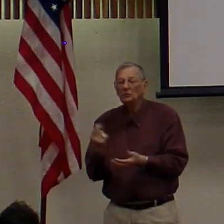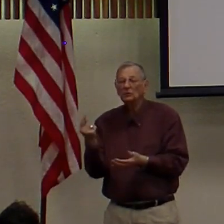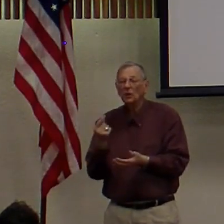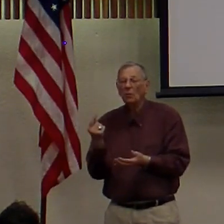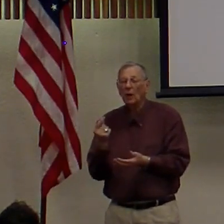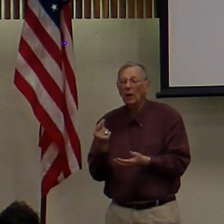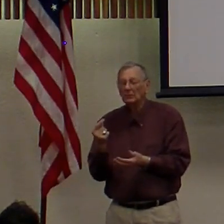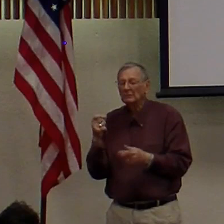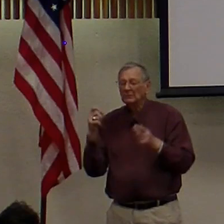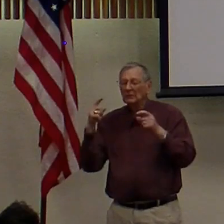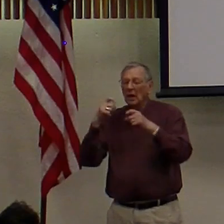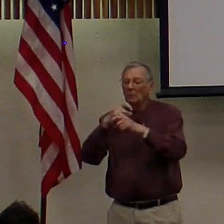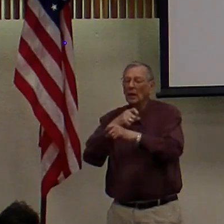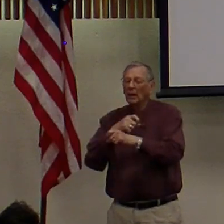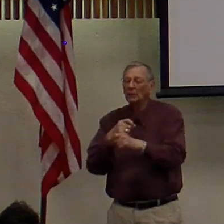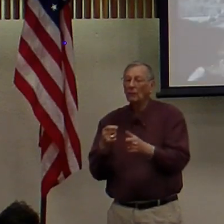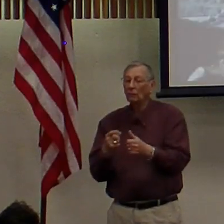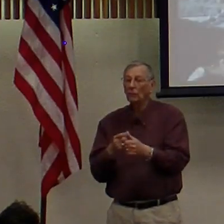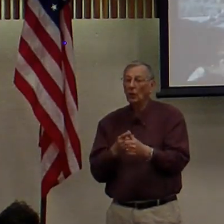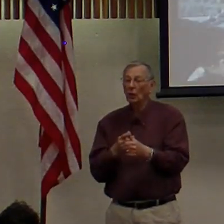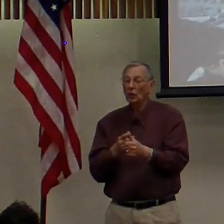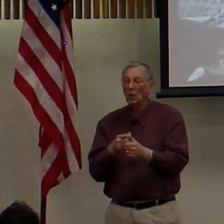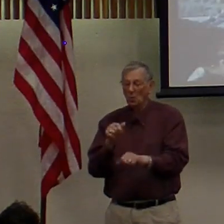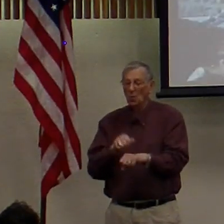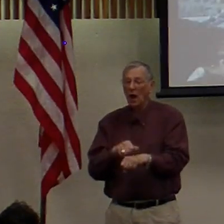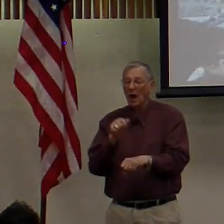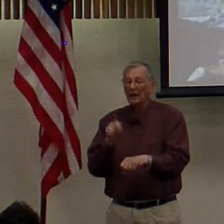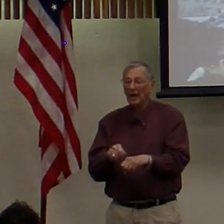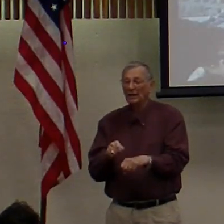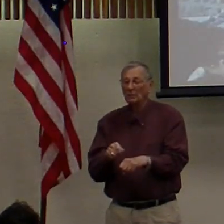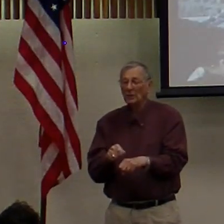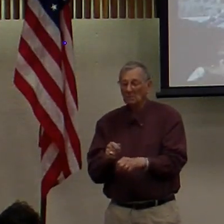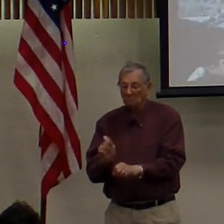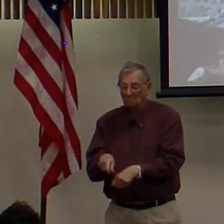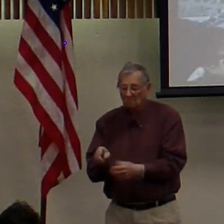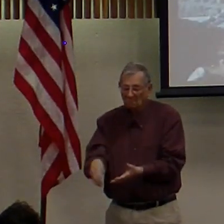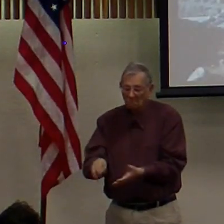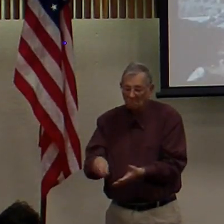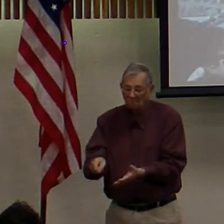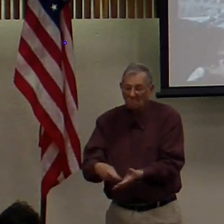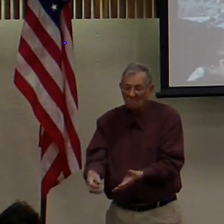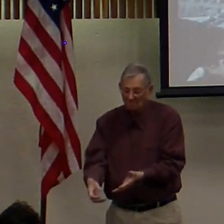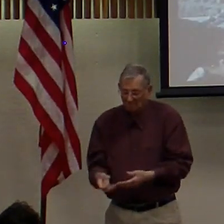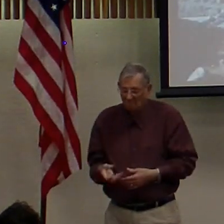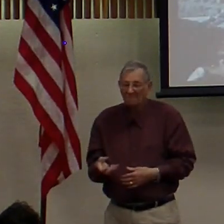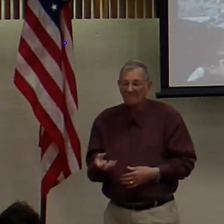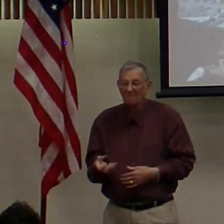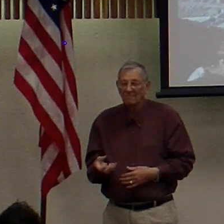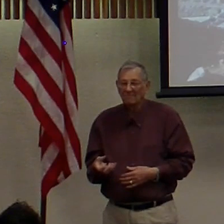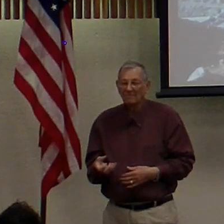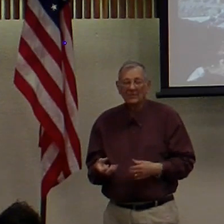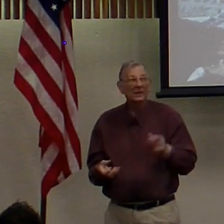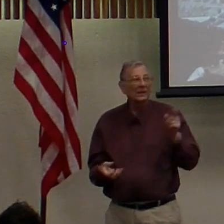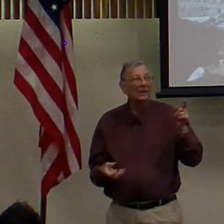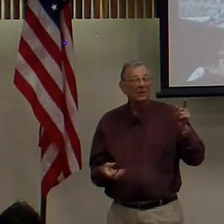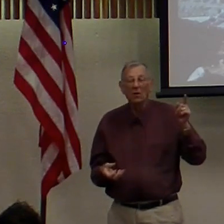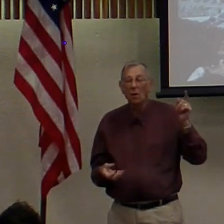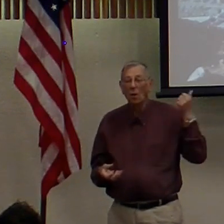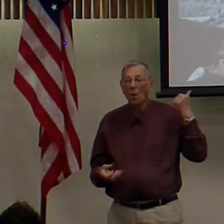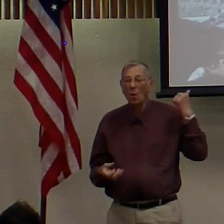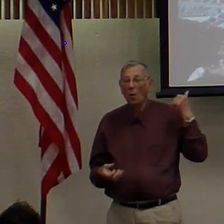somewhat complex. First of all, the rock has to be mined. Here's an example of a modern day open pit